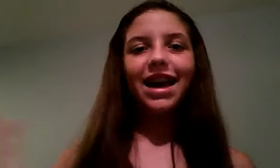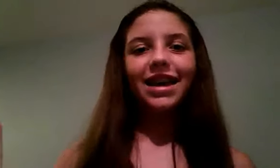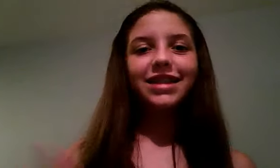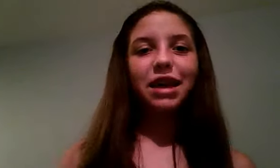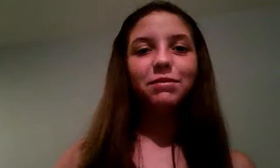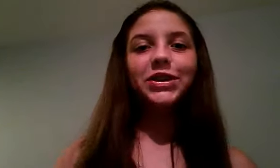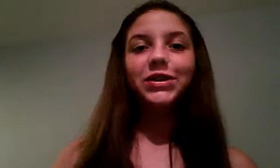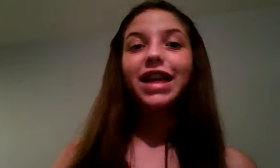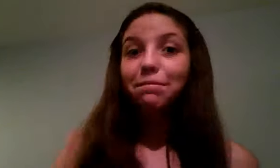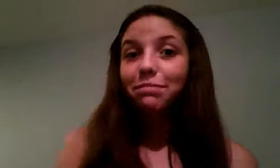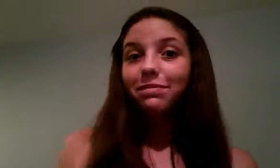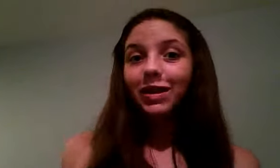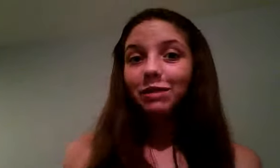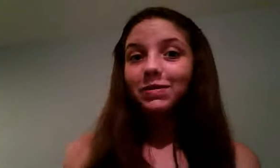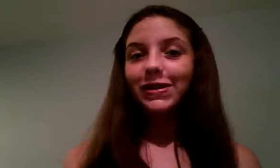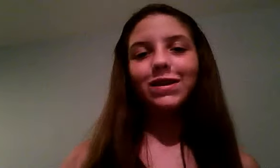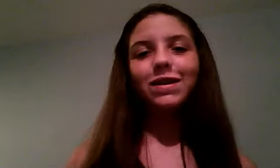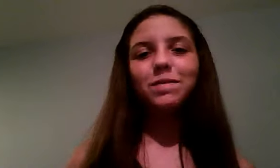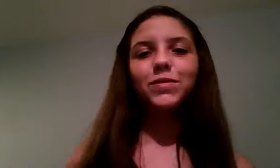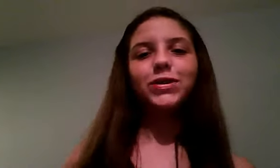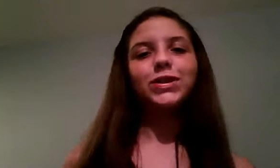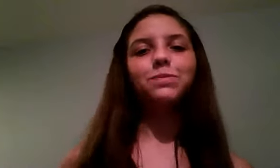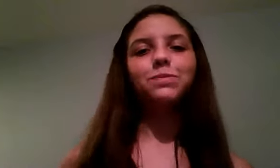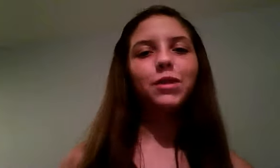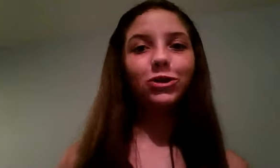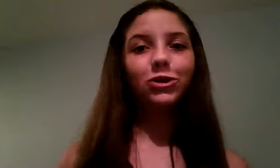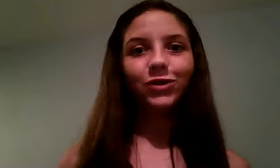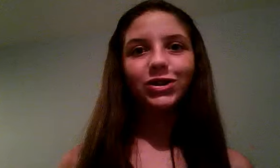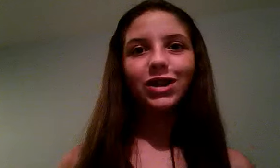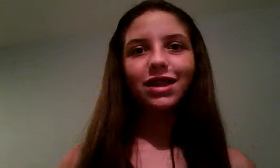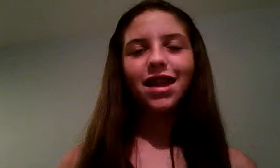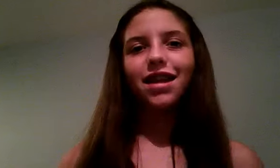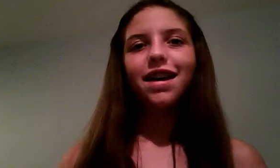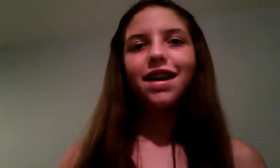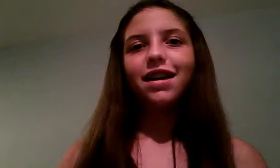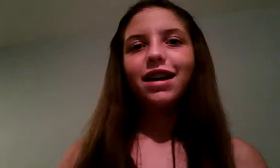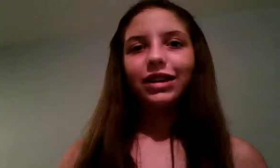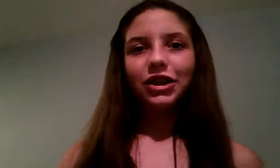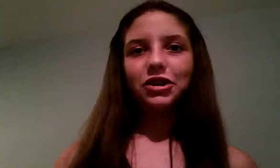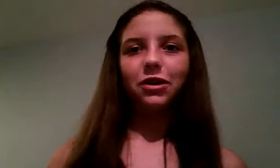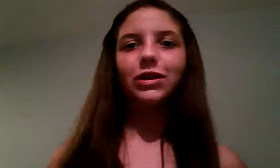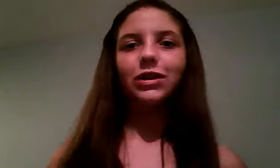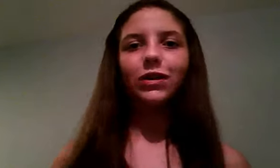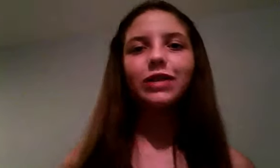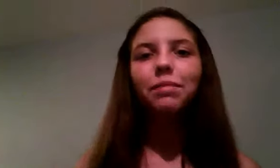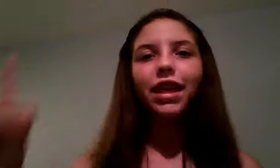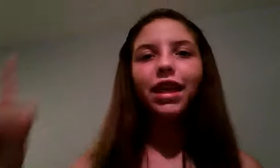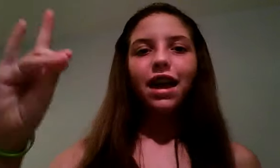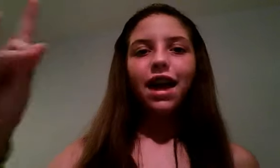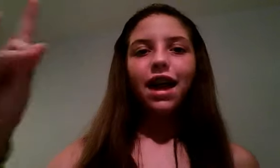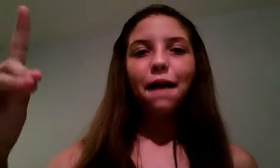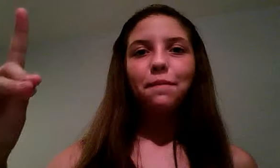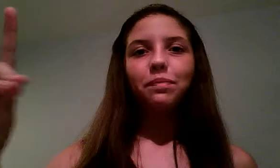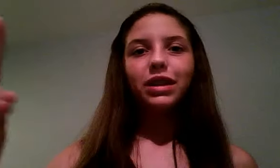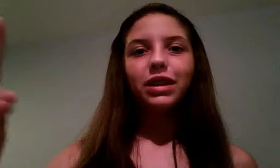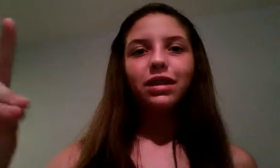Hi, today I'm going to teach you the happy llama song. So, I'm going to show you first, and then I'll teach it to you. So, this happy